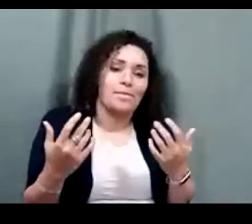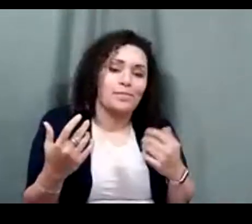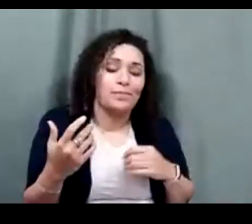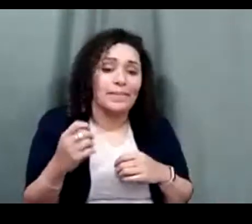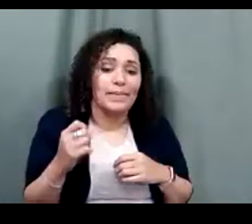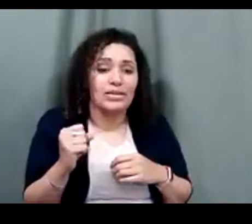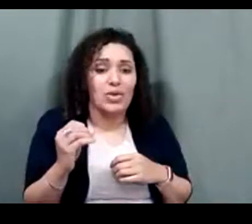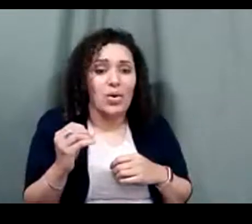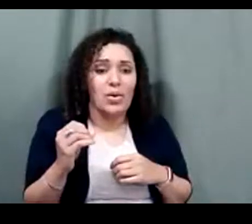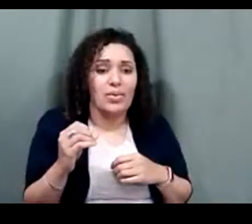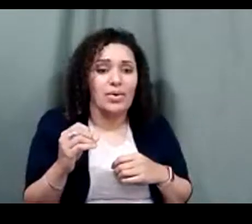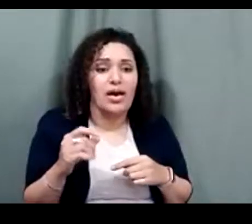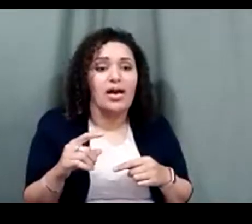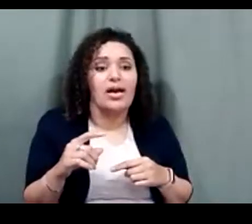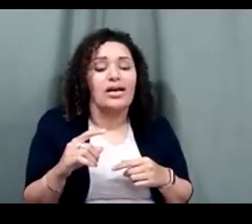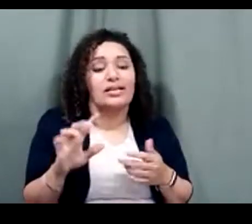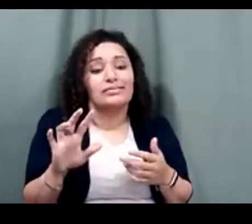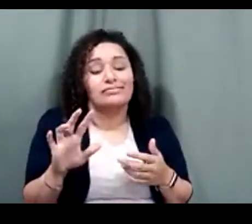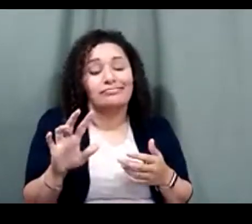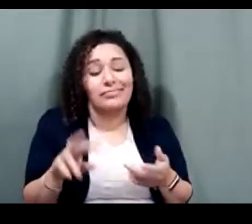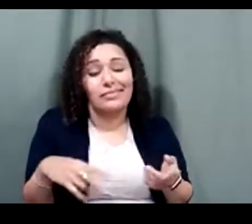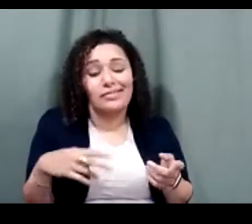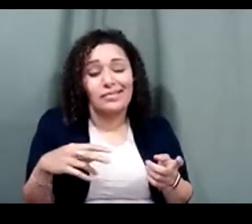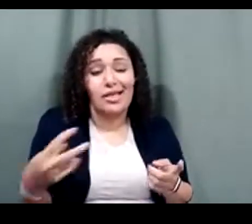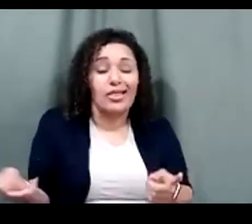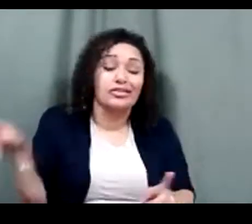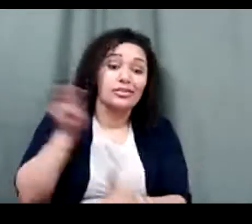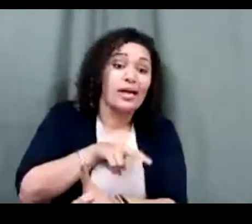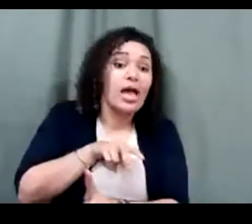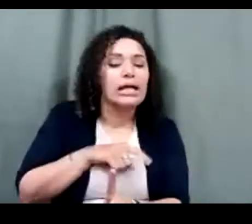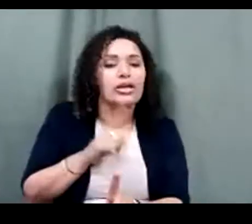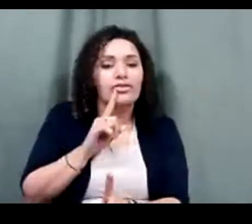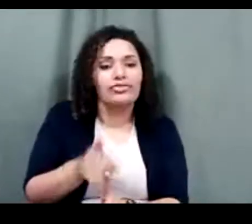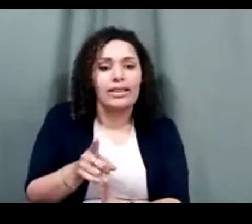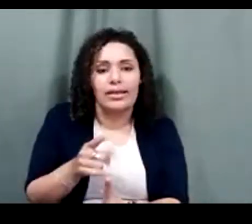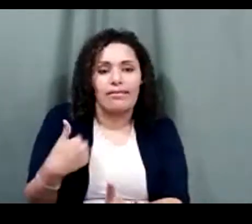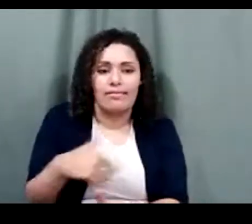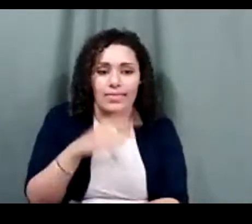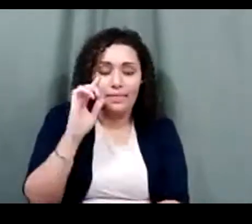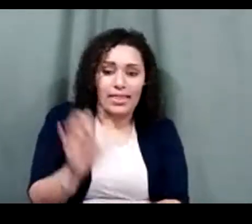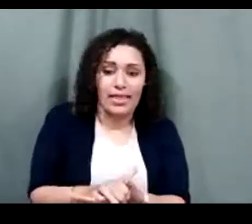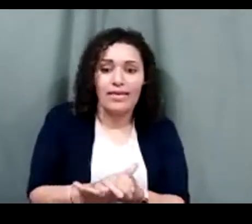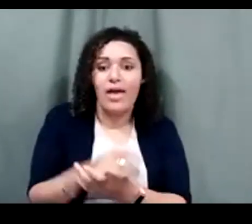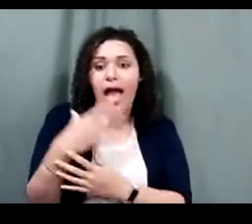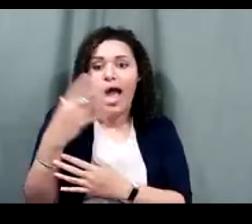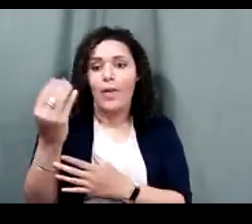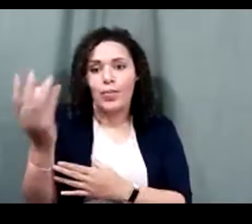And on the other side of the coin is those of us who kind of believe that when you use what's out there, what you're getting